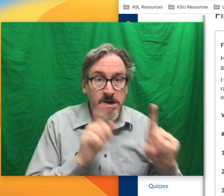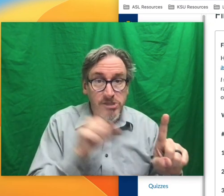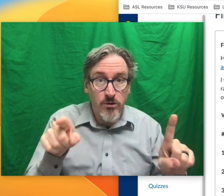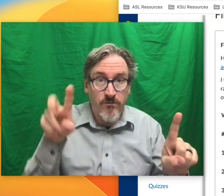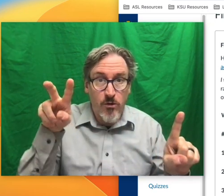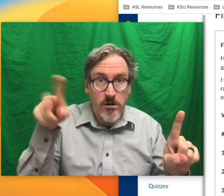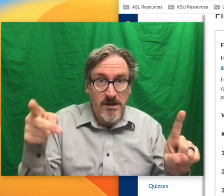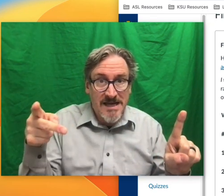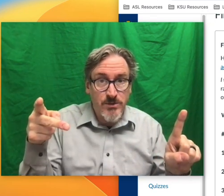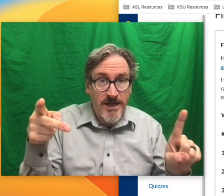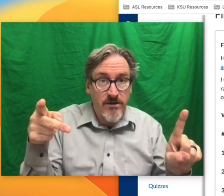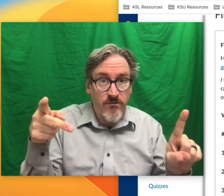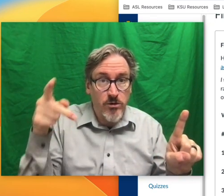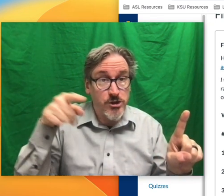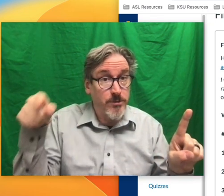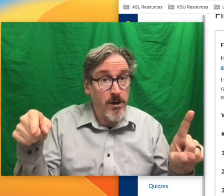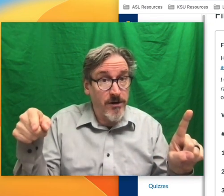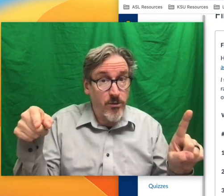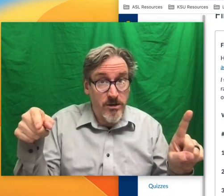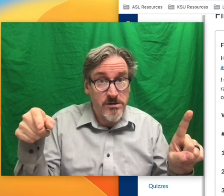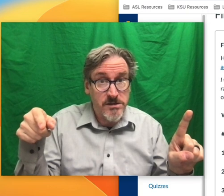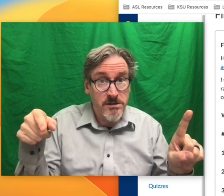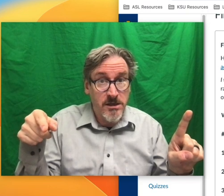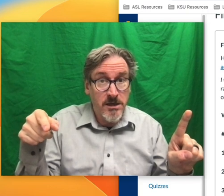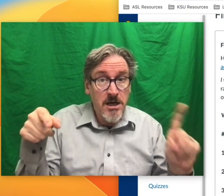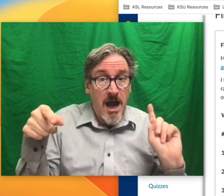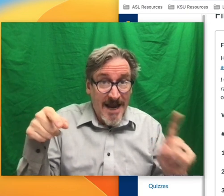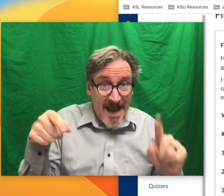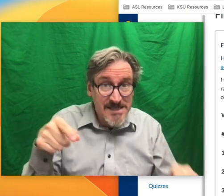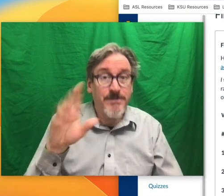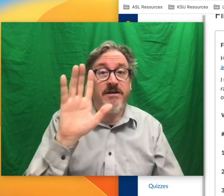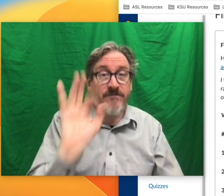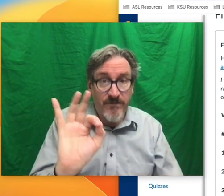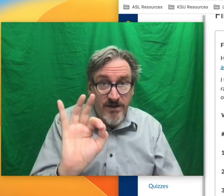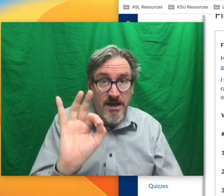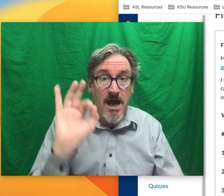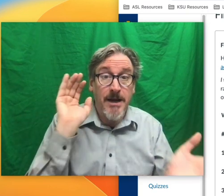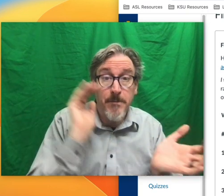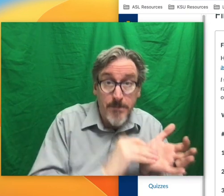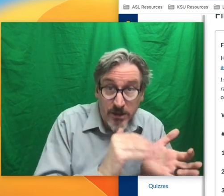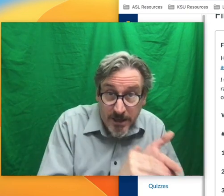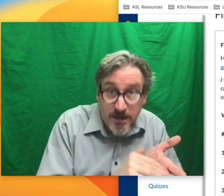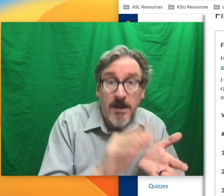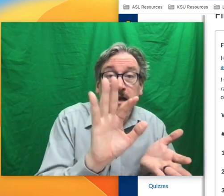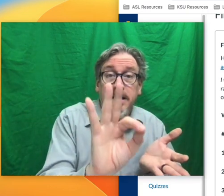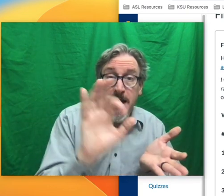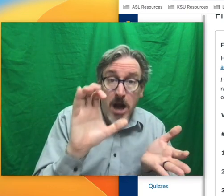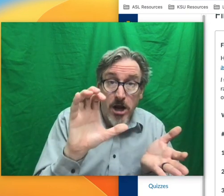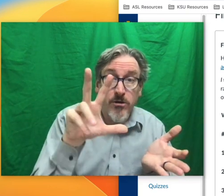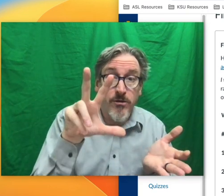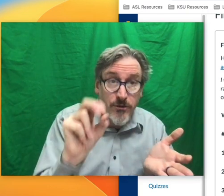right. So for last weekend for Super Mario Brothers, it has to be